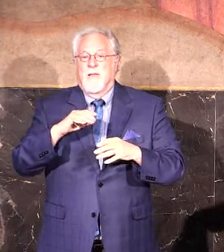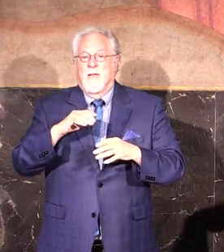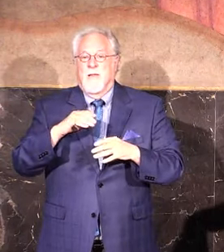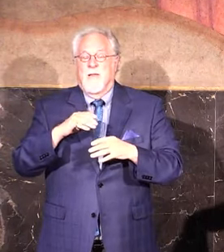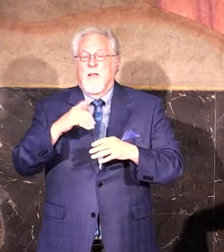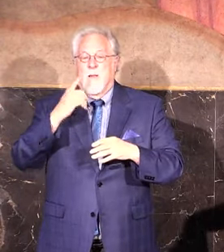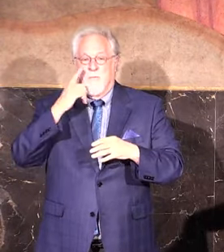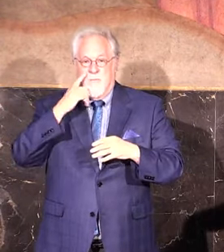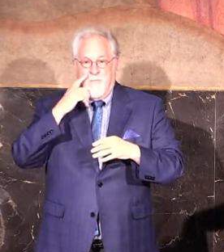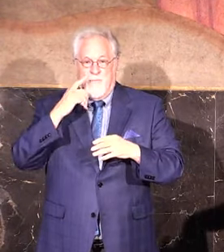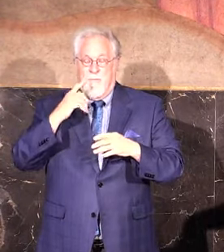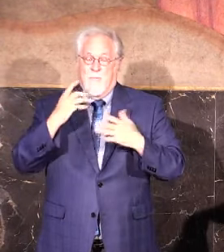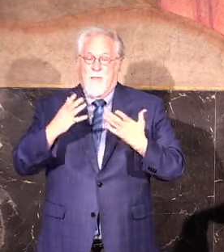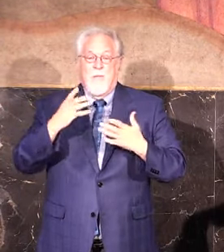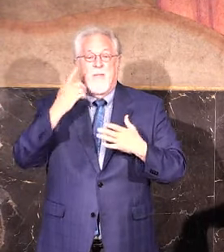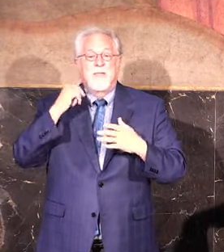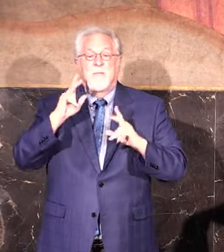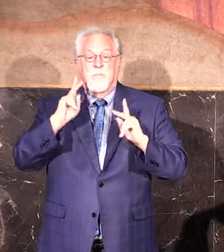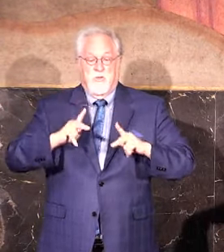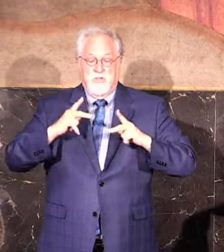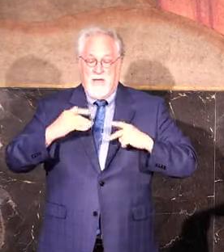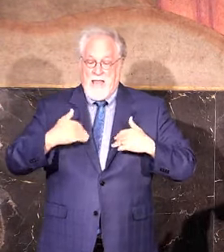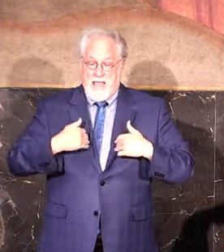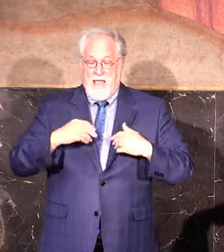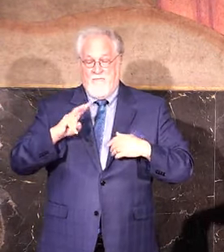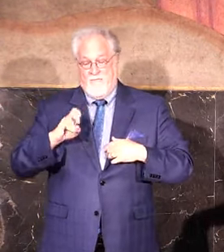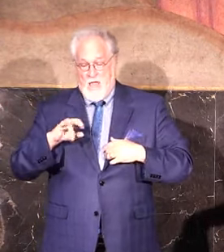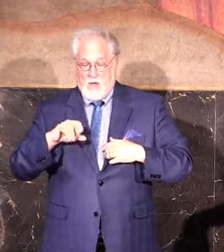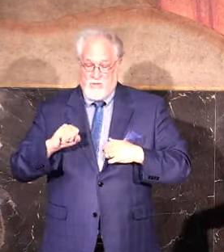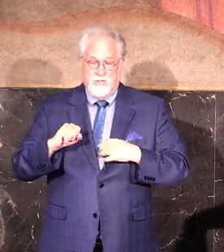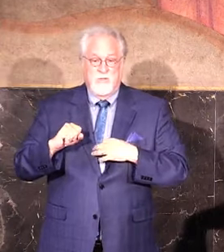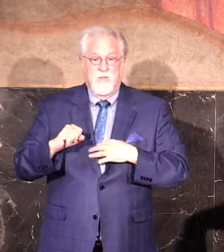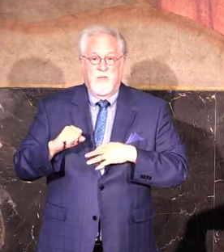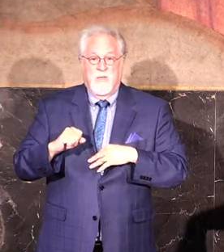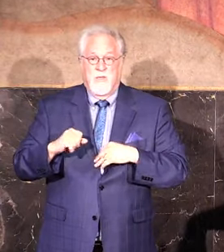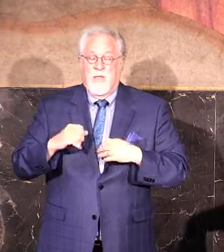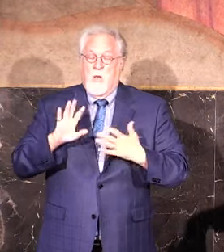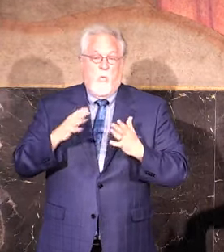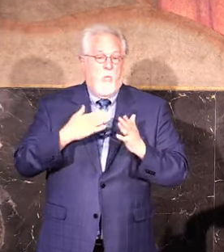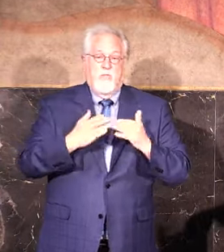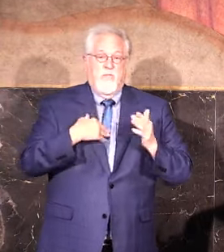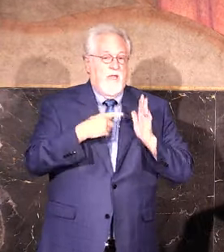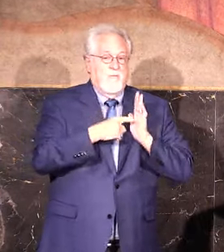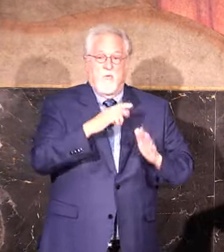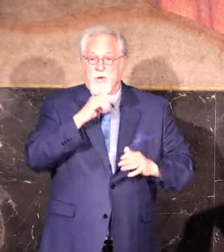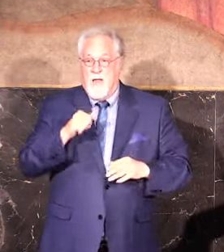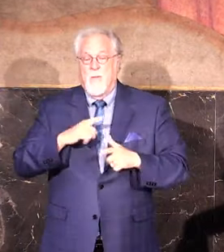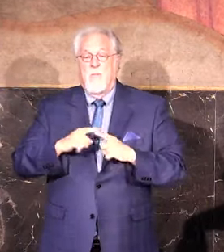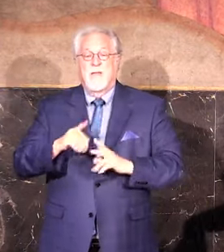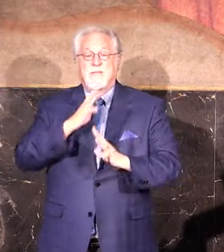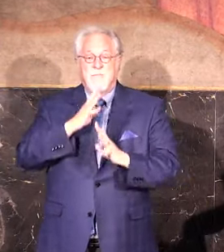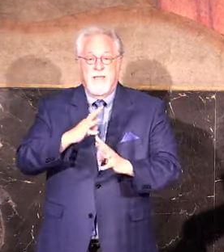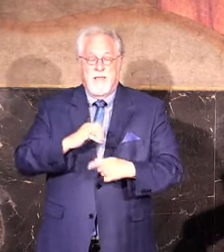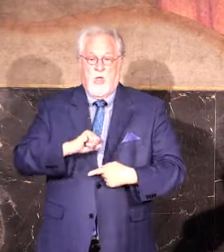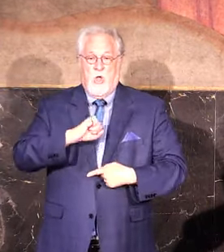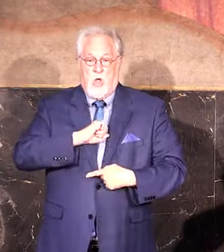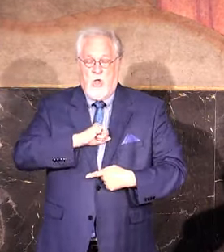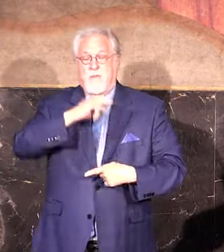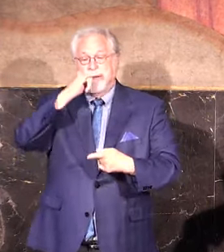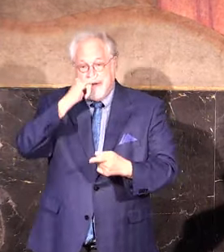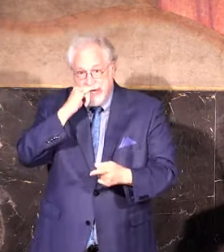airborne because someone who has the virus, whether they're symptomatic or not, but when they speak, when they cough, when they